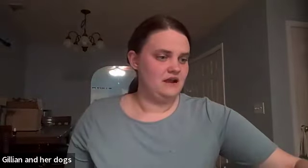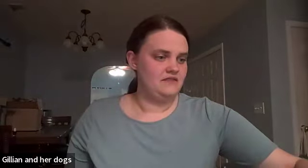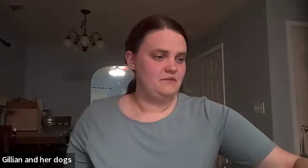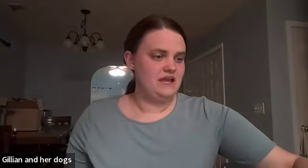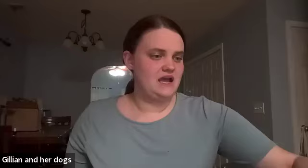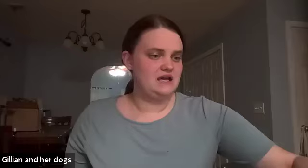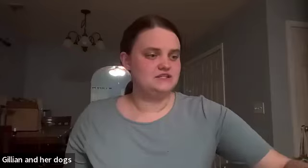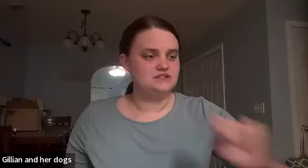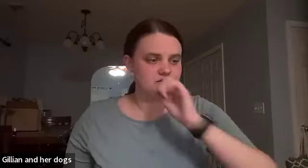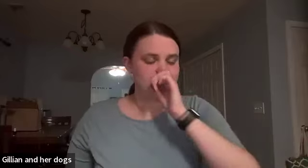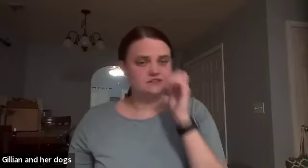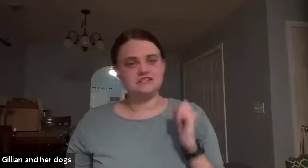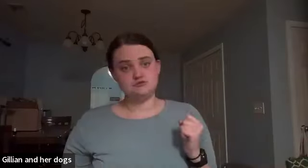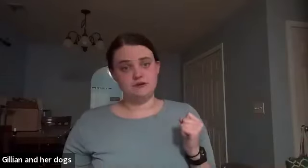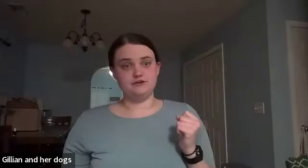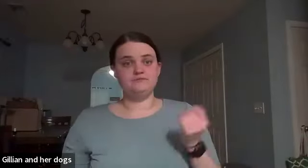Okay. Then we had server / waiter.